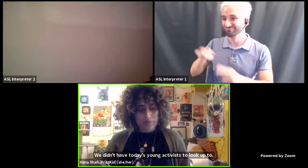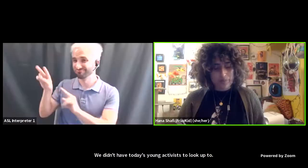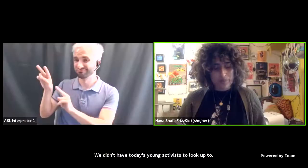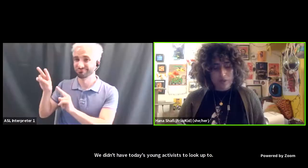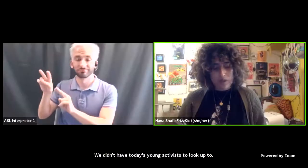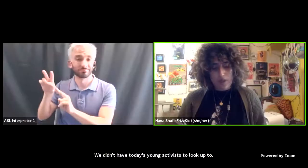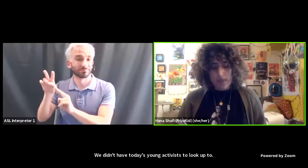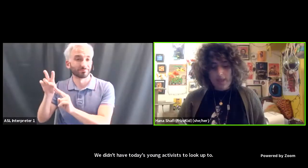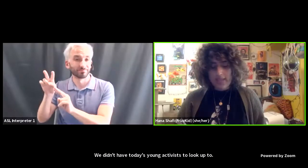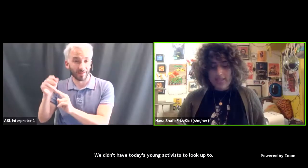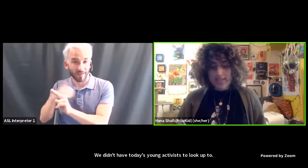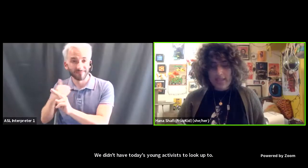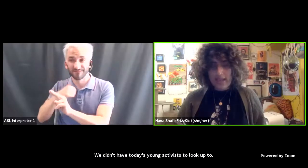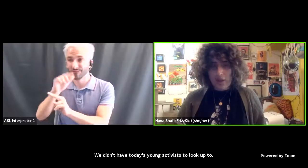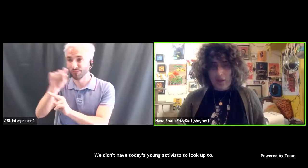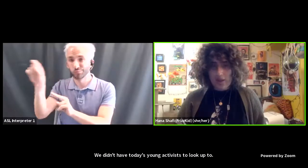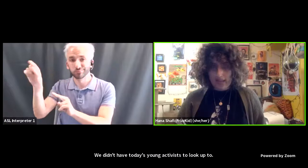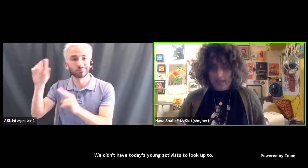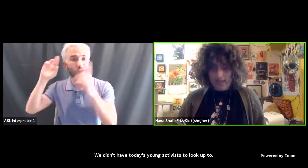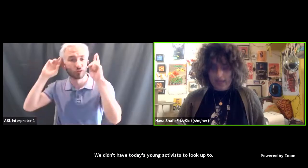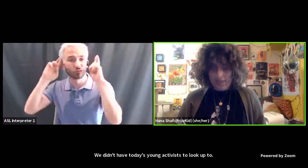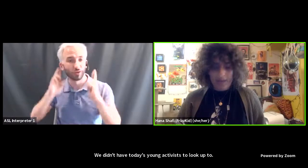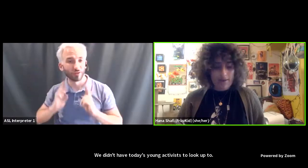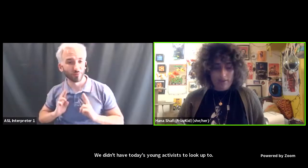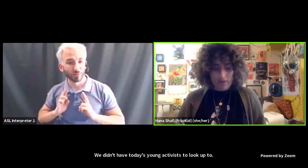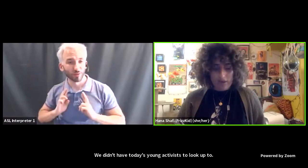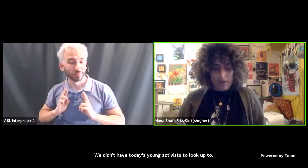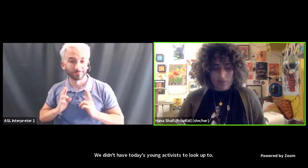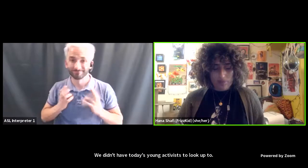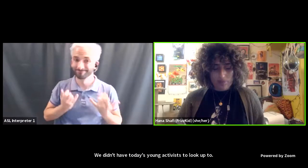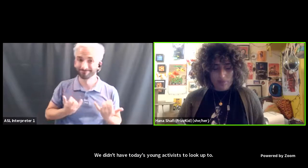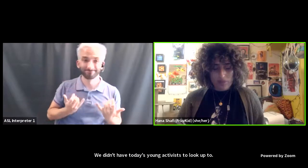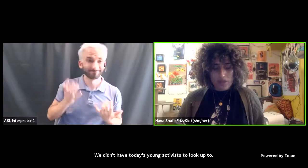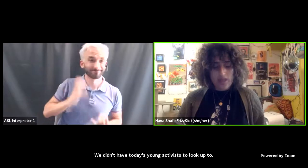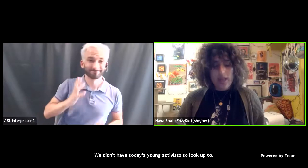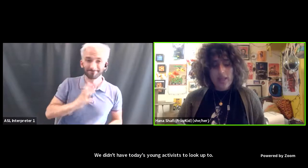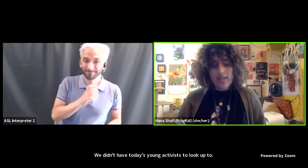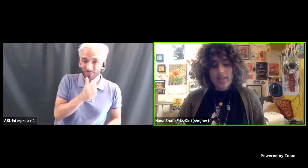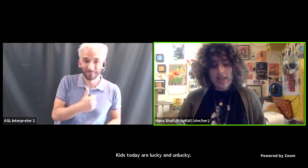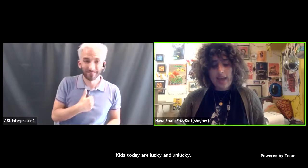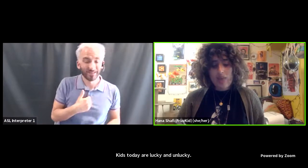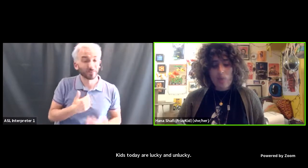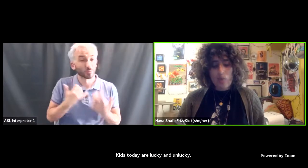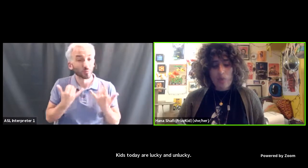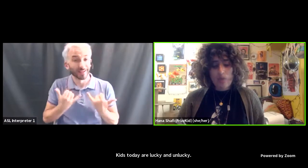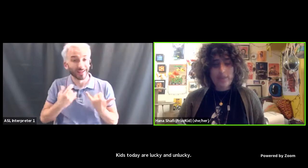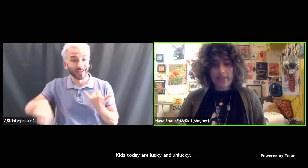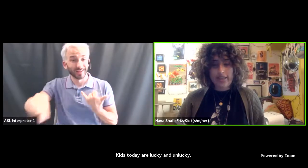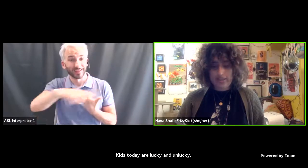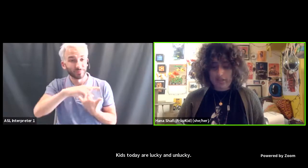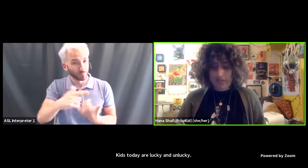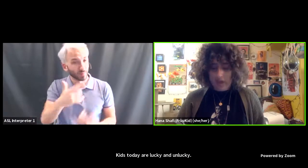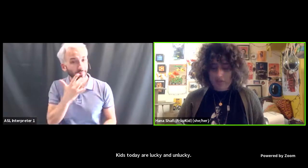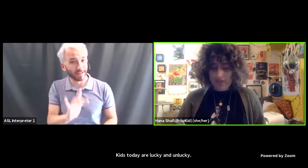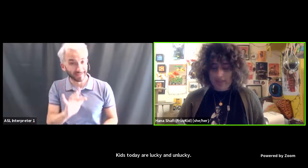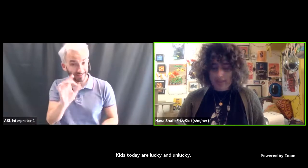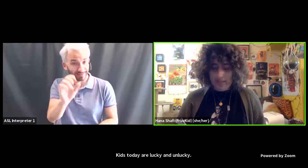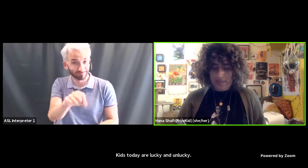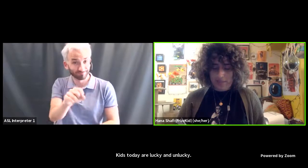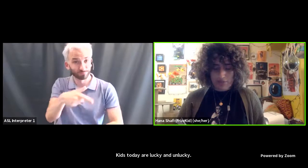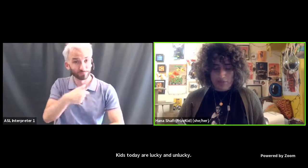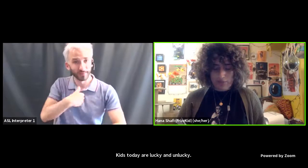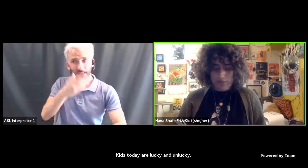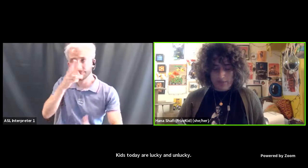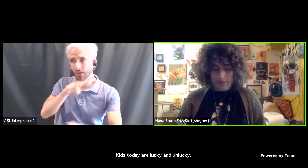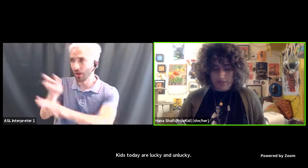Thunbergs. Kids today are lucky and unlucky. Lucky that they have role models like this to galvanize them